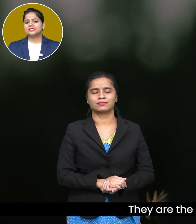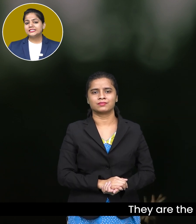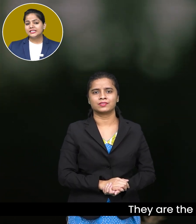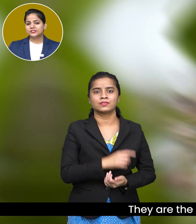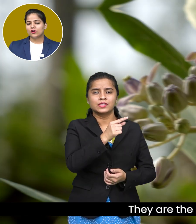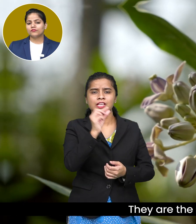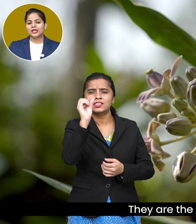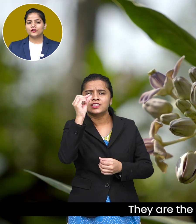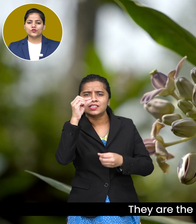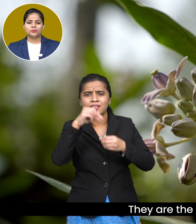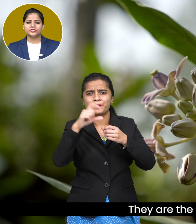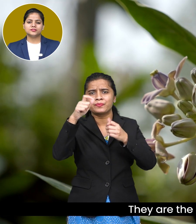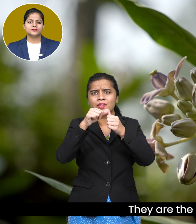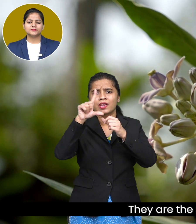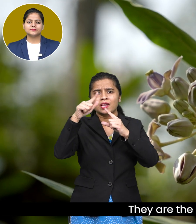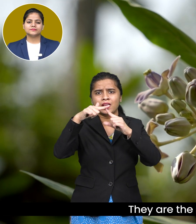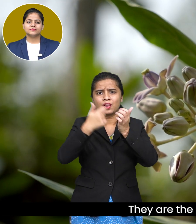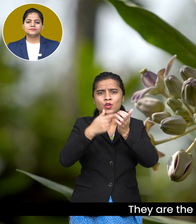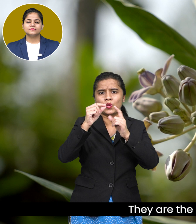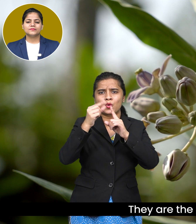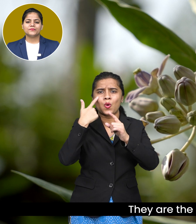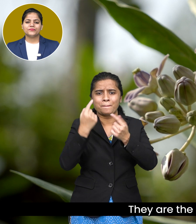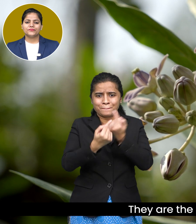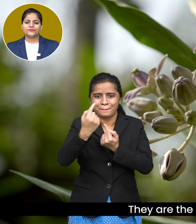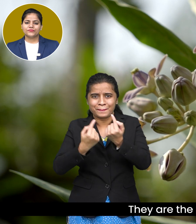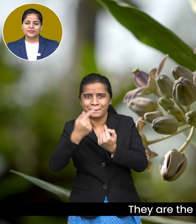They are the seeds of caltropies.